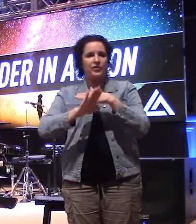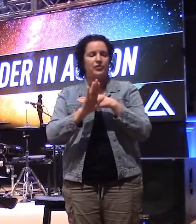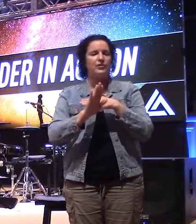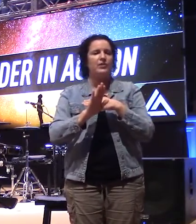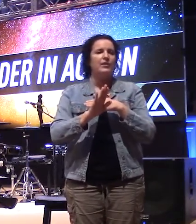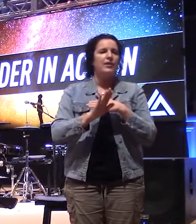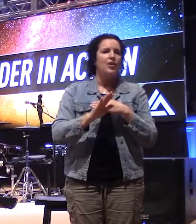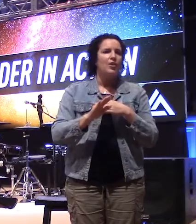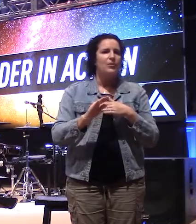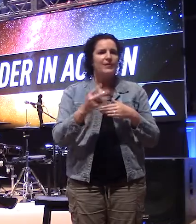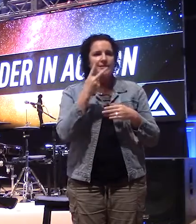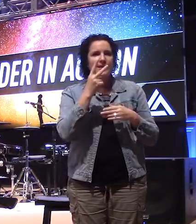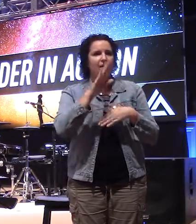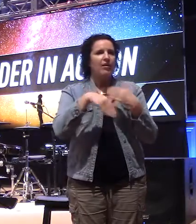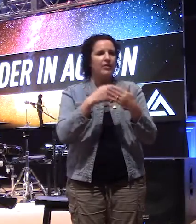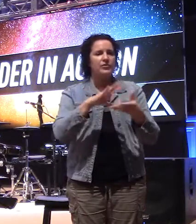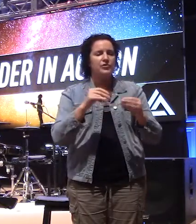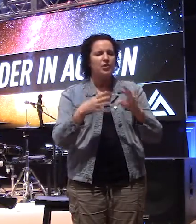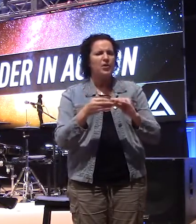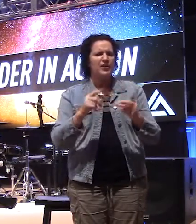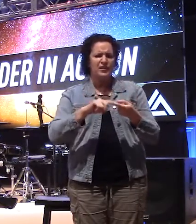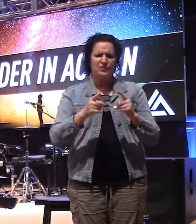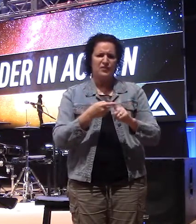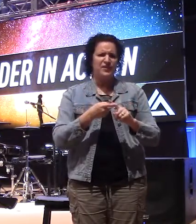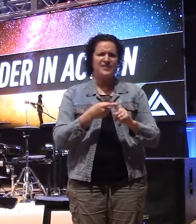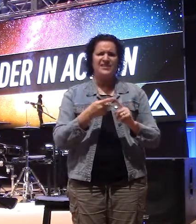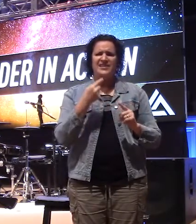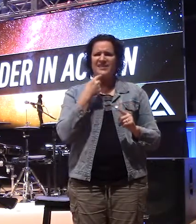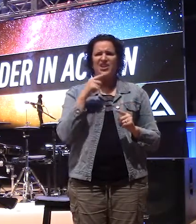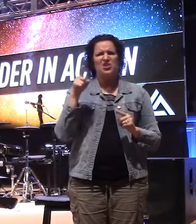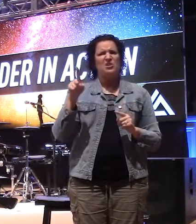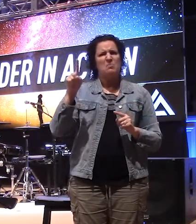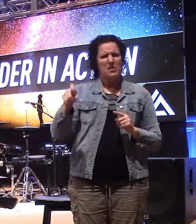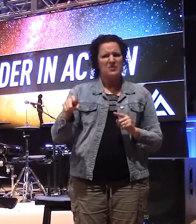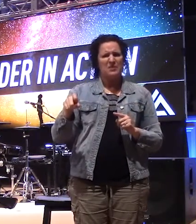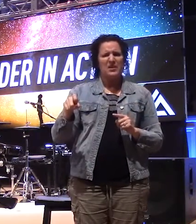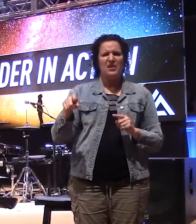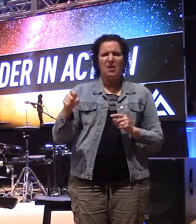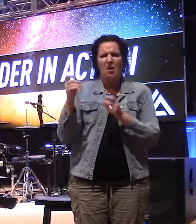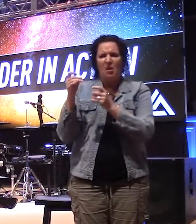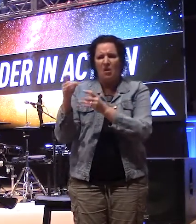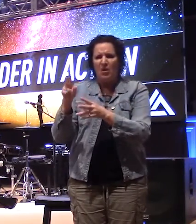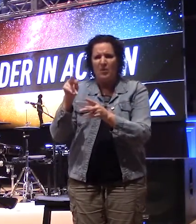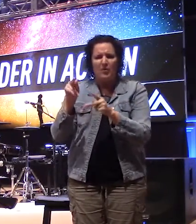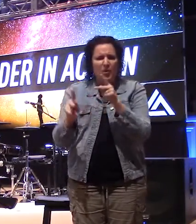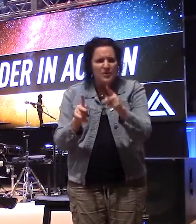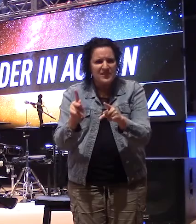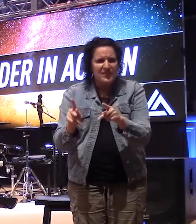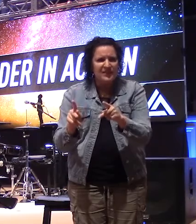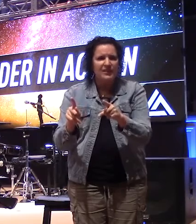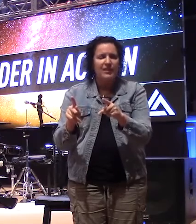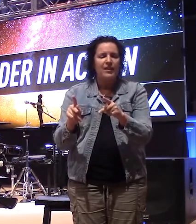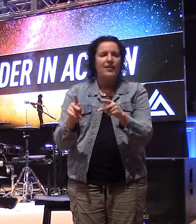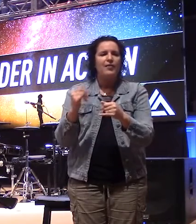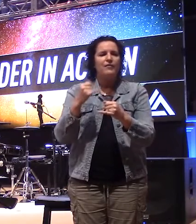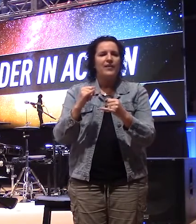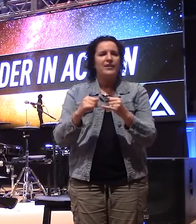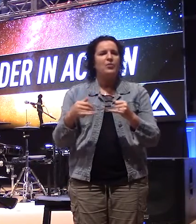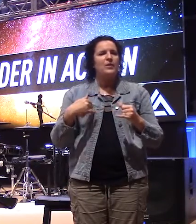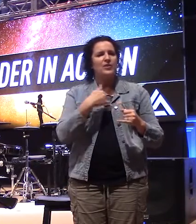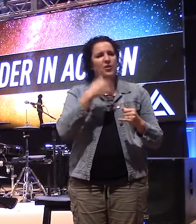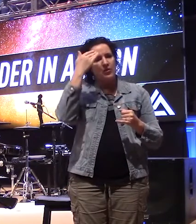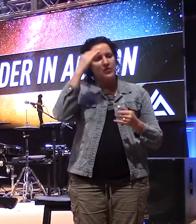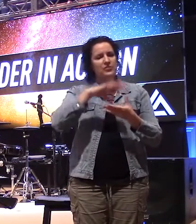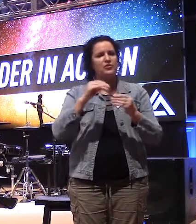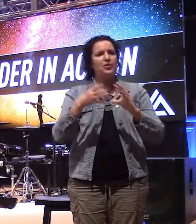of Job, and his friends come and say, well, you must be a horrible person. And finally, we know the story of God is, and all this that's